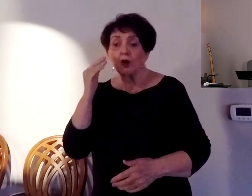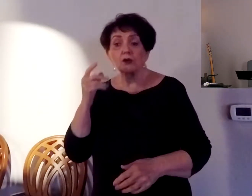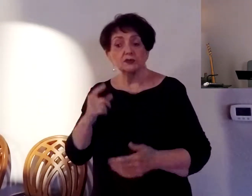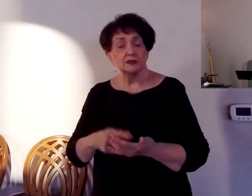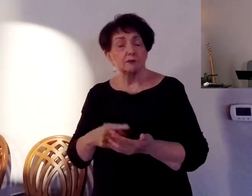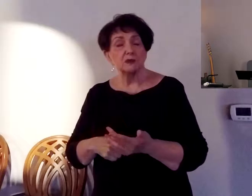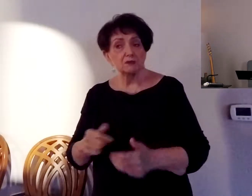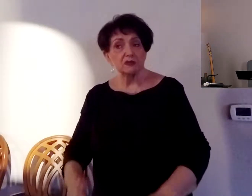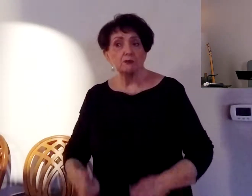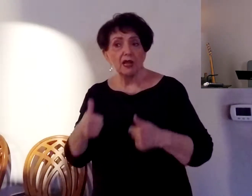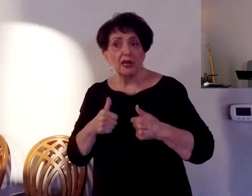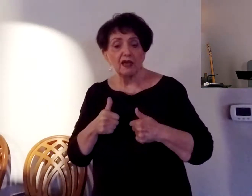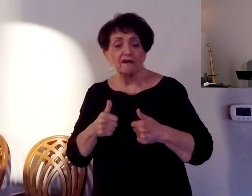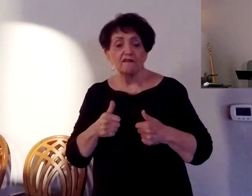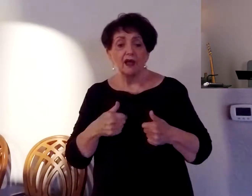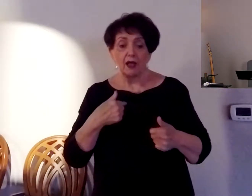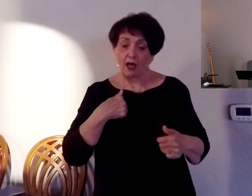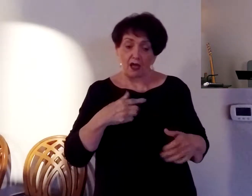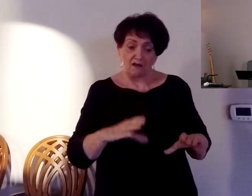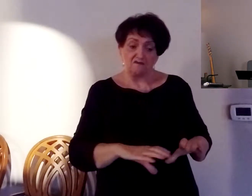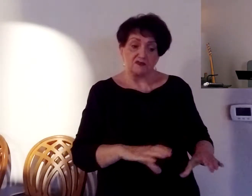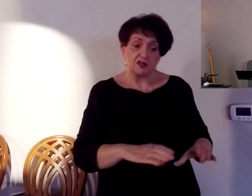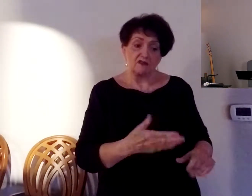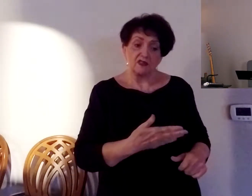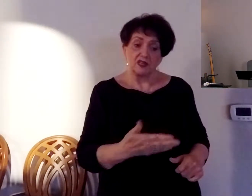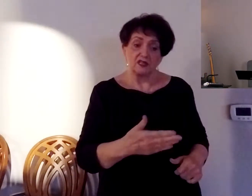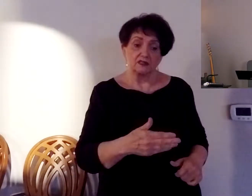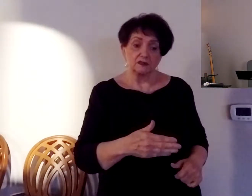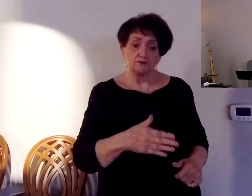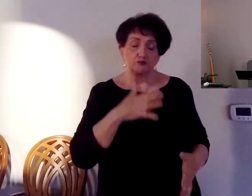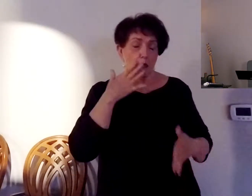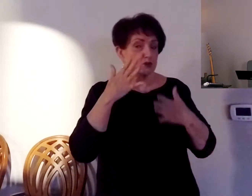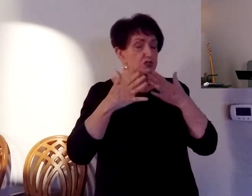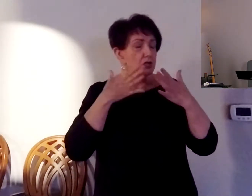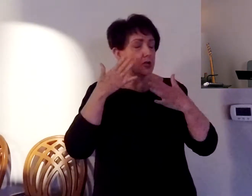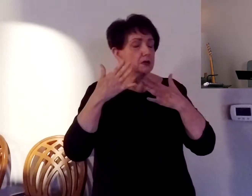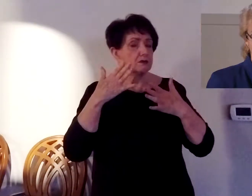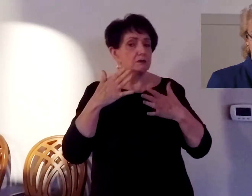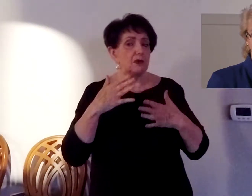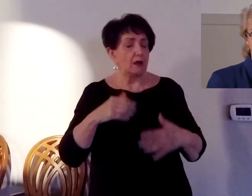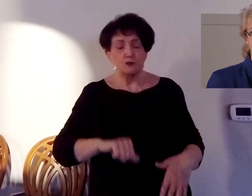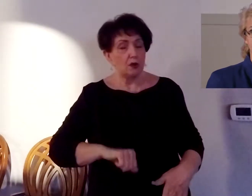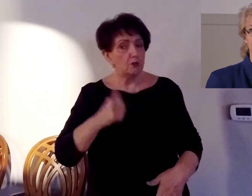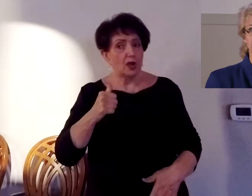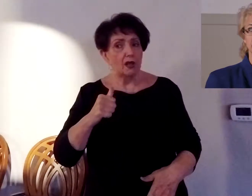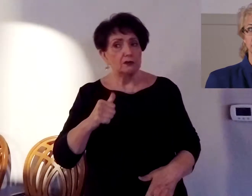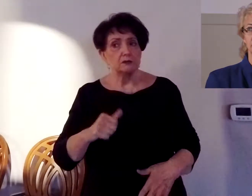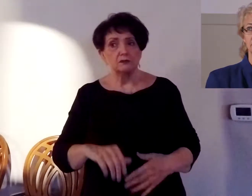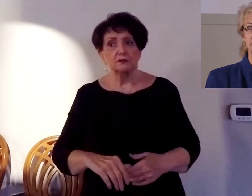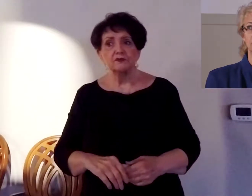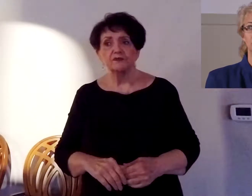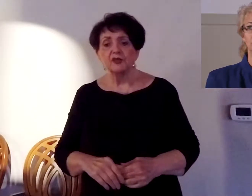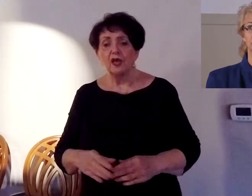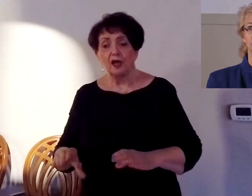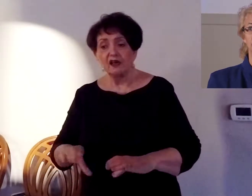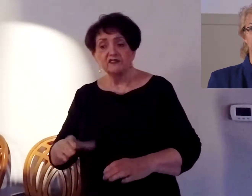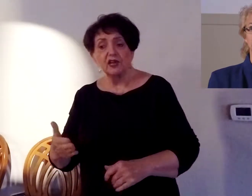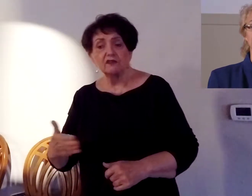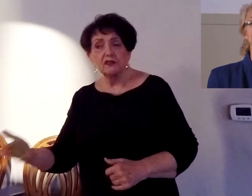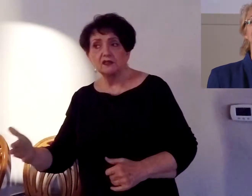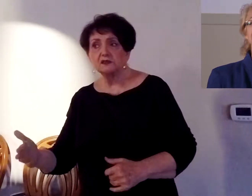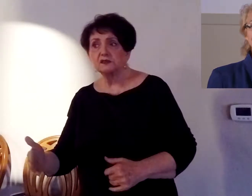my life when I have done things of which I am ashamed. I have done things that